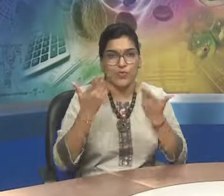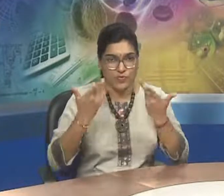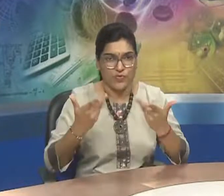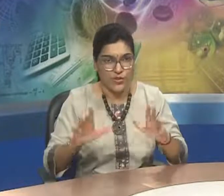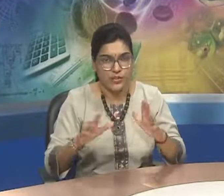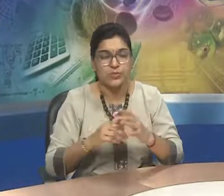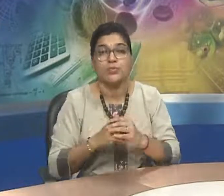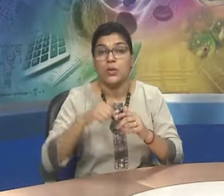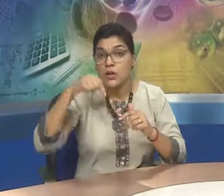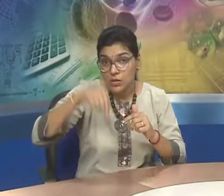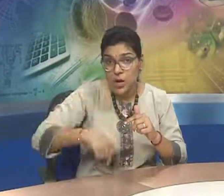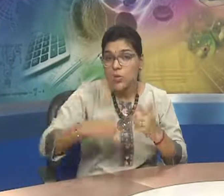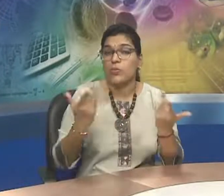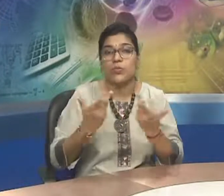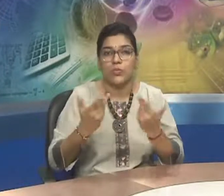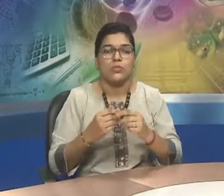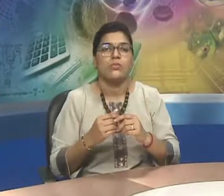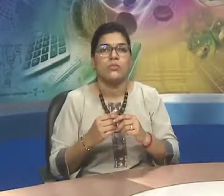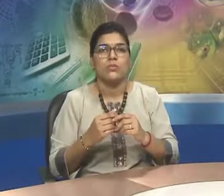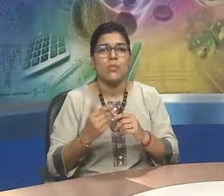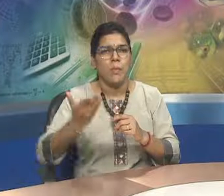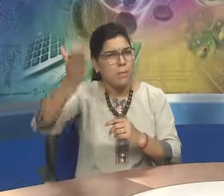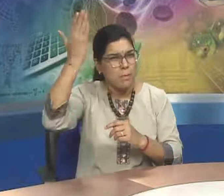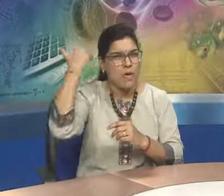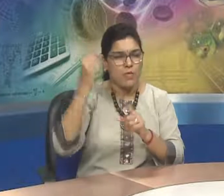Till now, we have understood the difficult words.